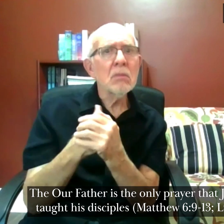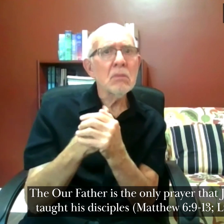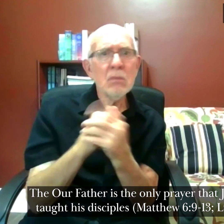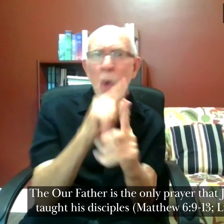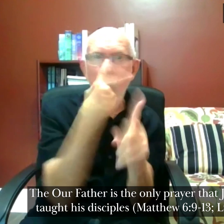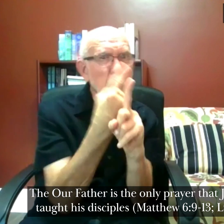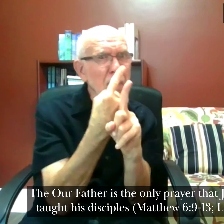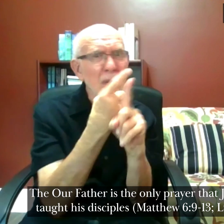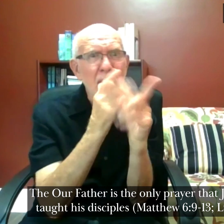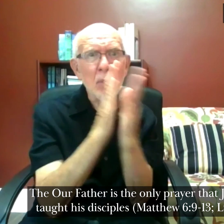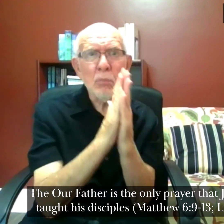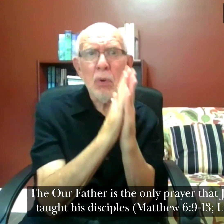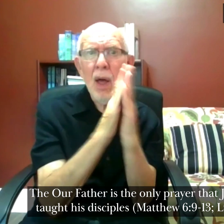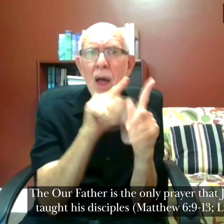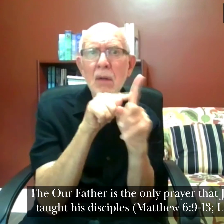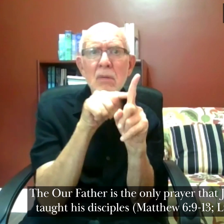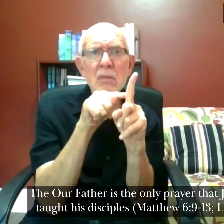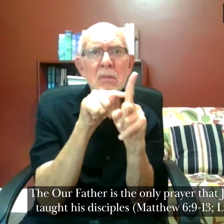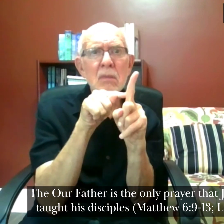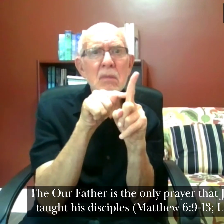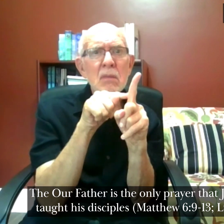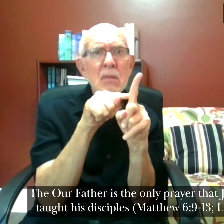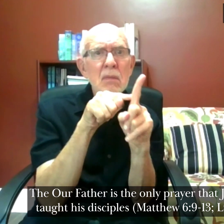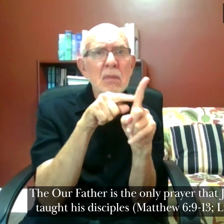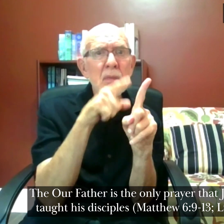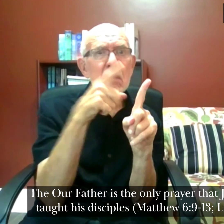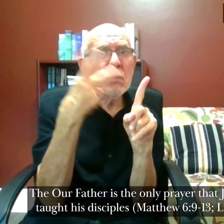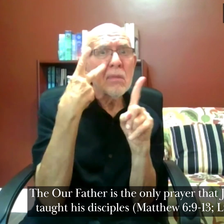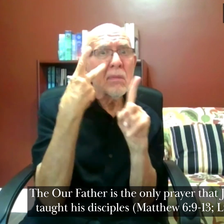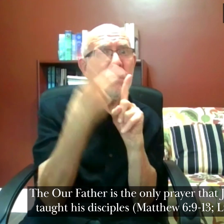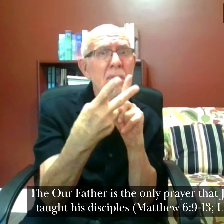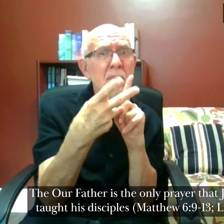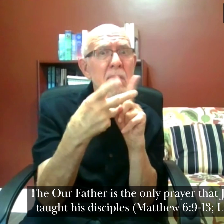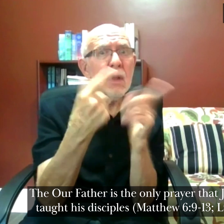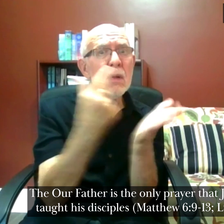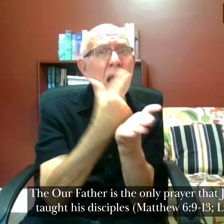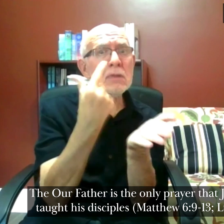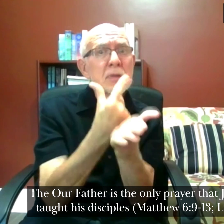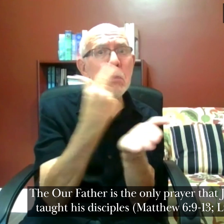to 13, and Luke chapter 11, verses 2 to 4.